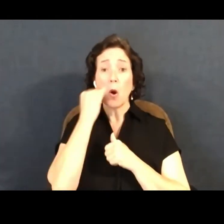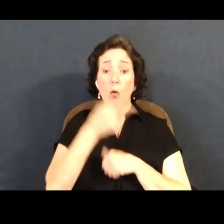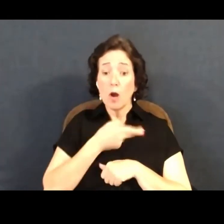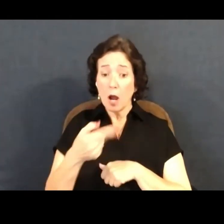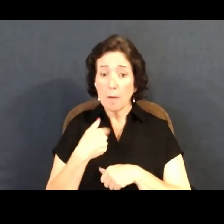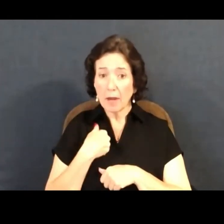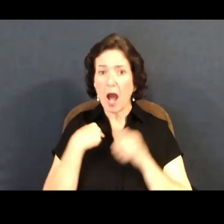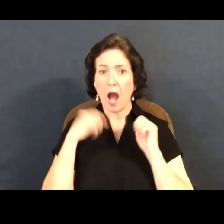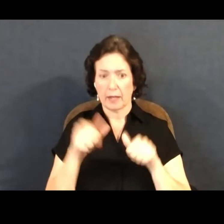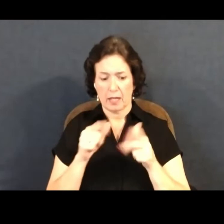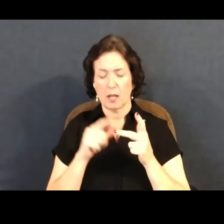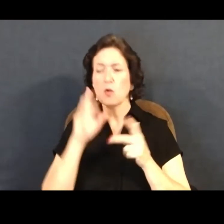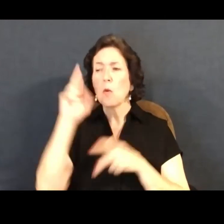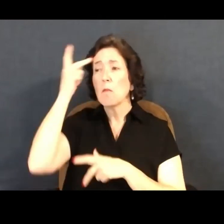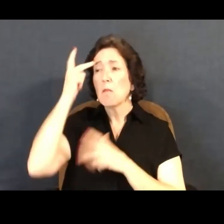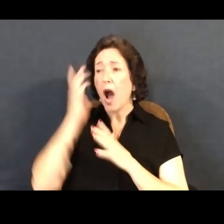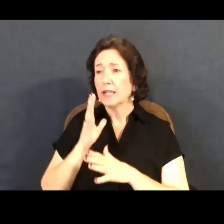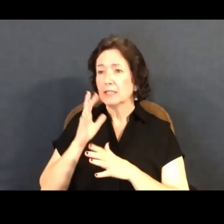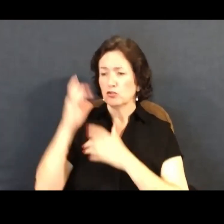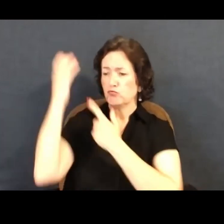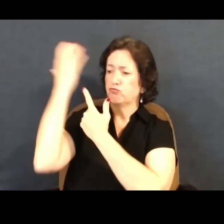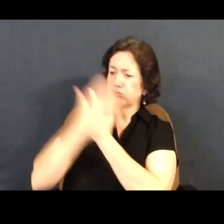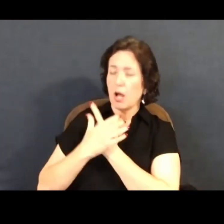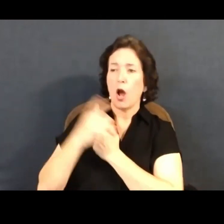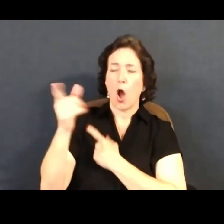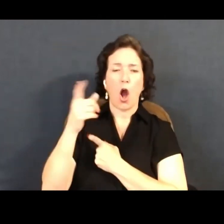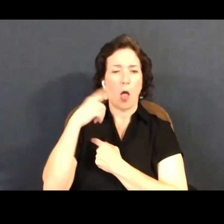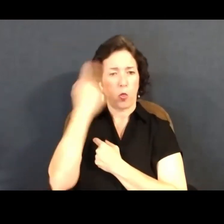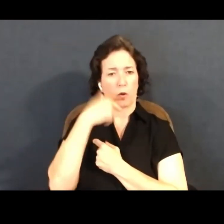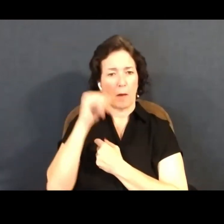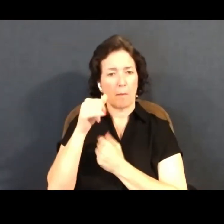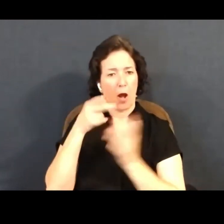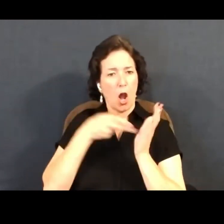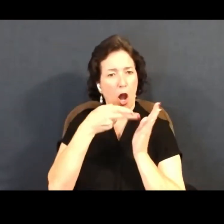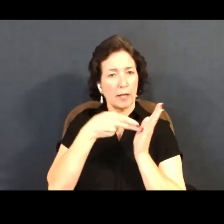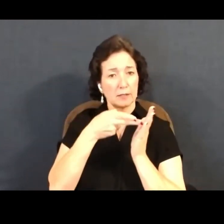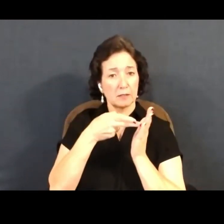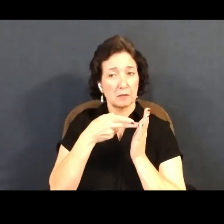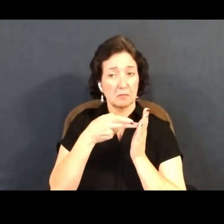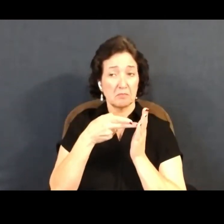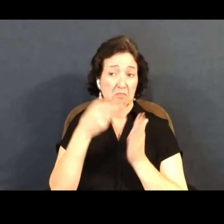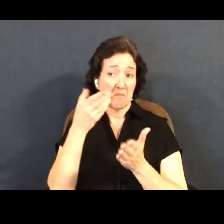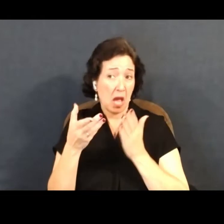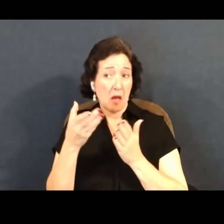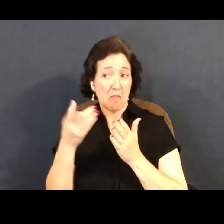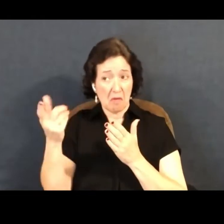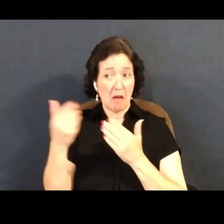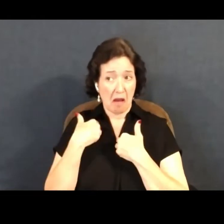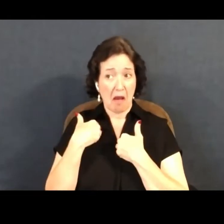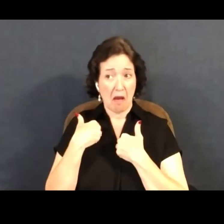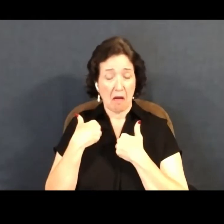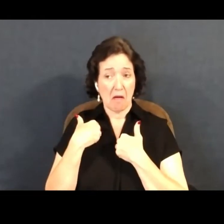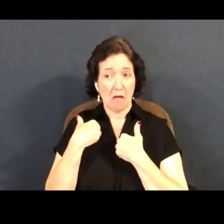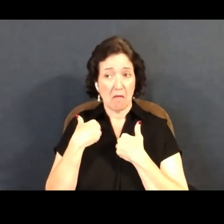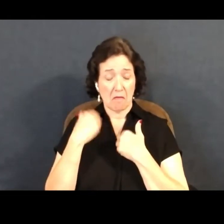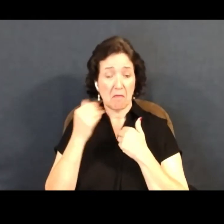that would make politicians look honest. There might even be a market for that, who knows? And